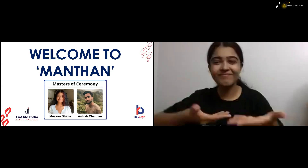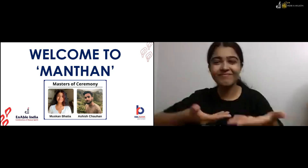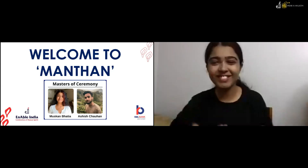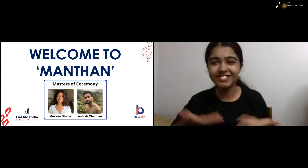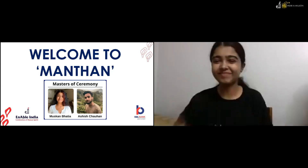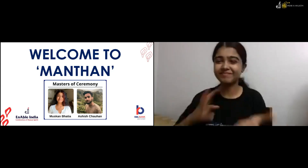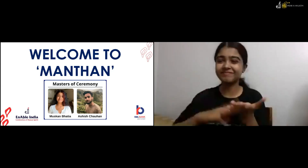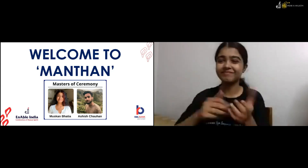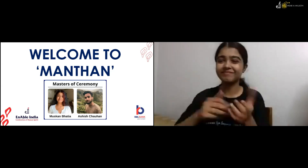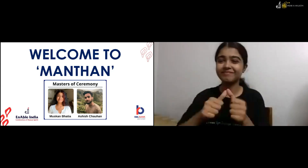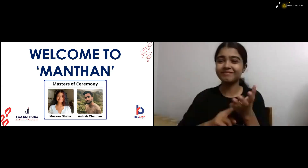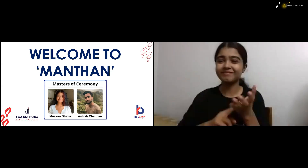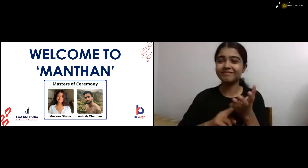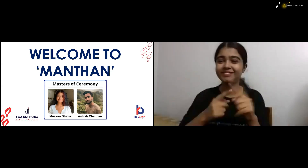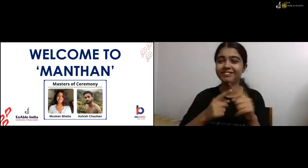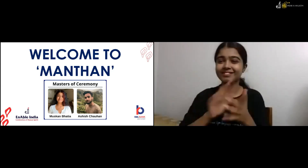Okay, perfect.